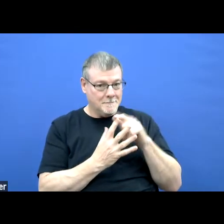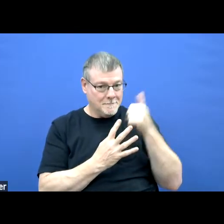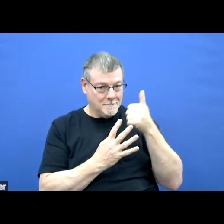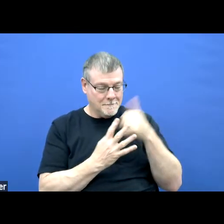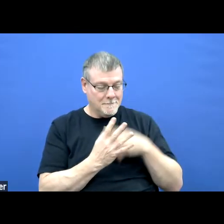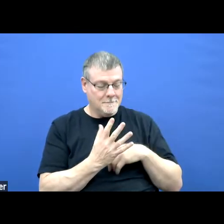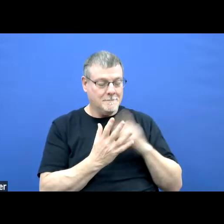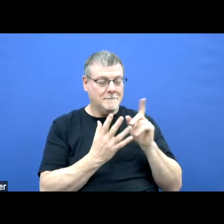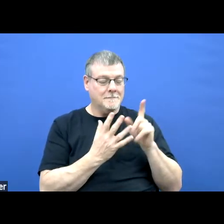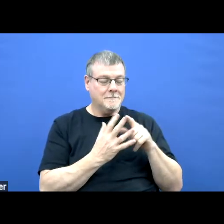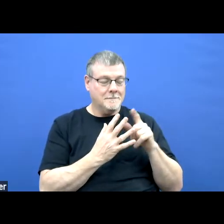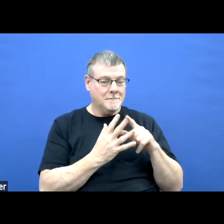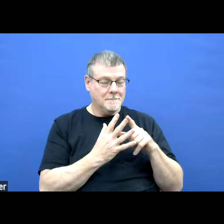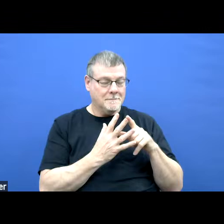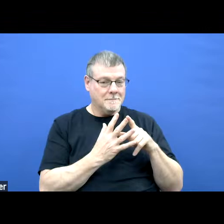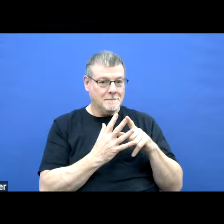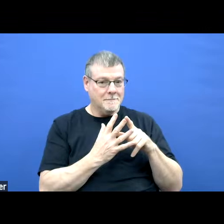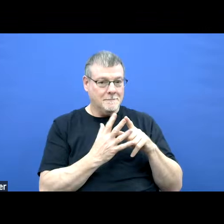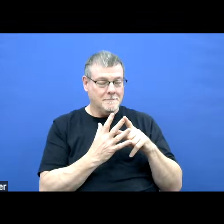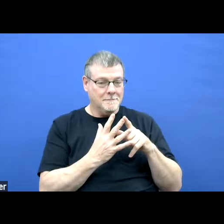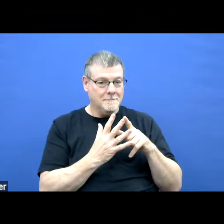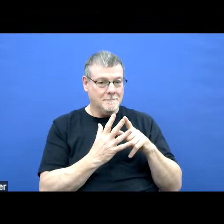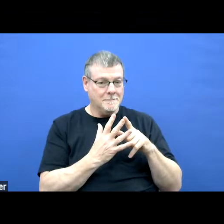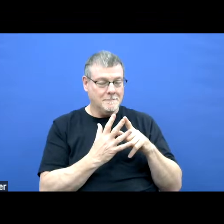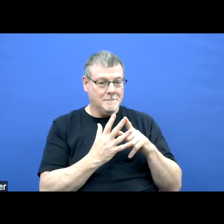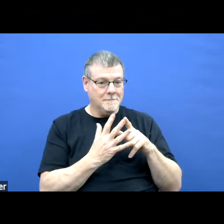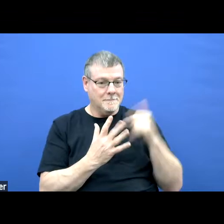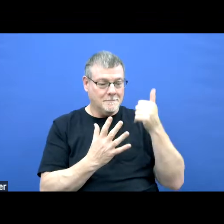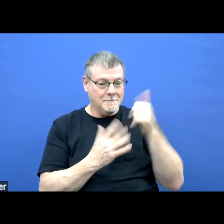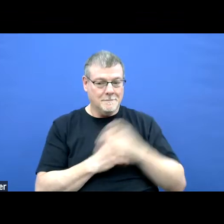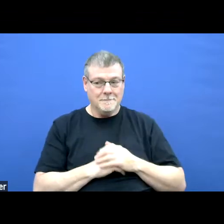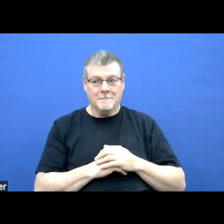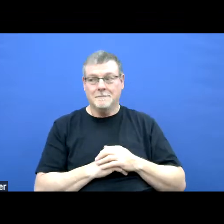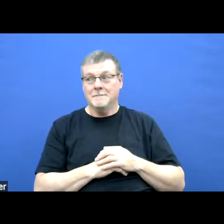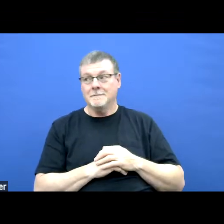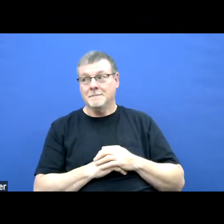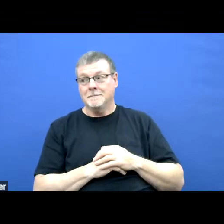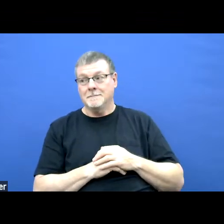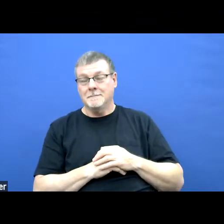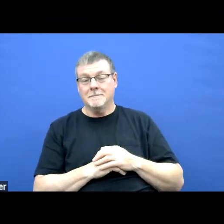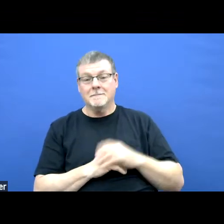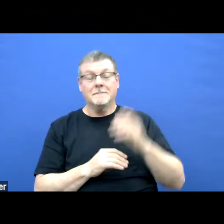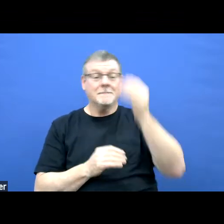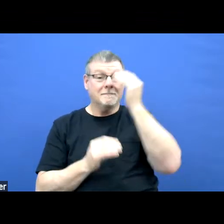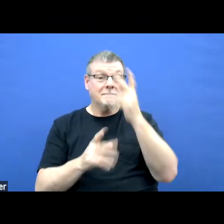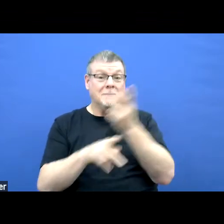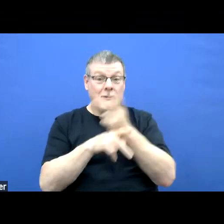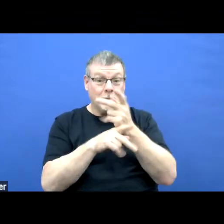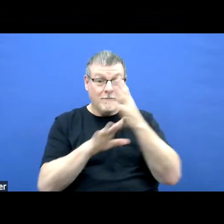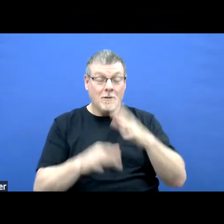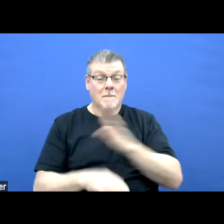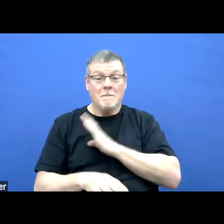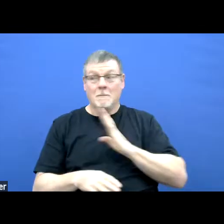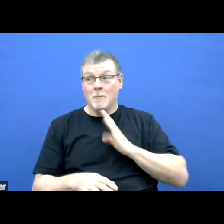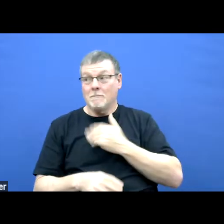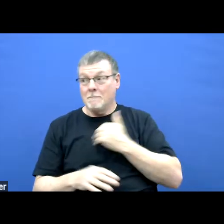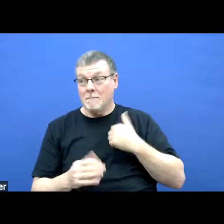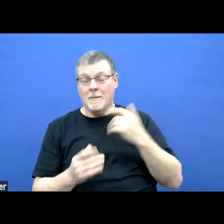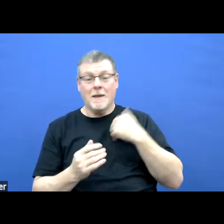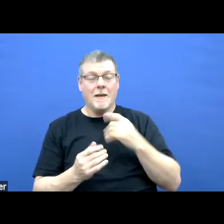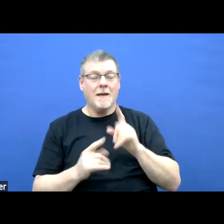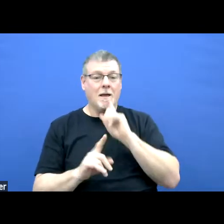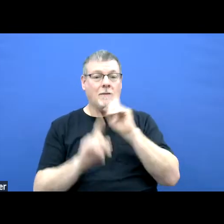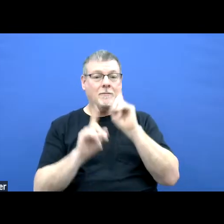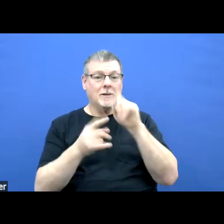Owens, Aye. Supervisor Schultz. Aye. Mr. Supervisor and fellow board members, I have resolution